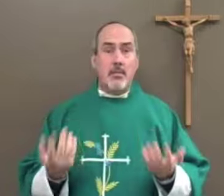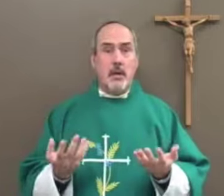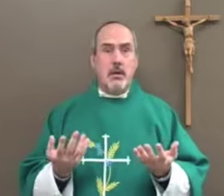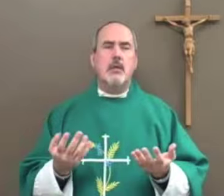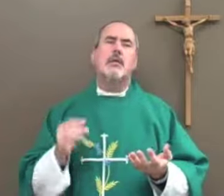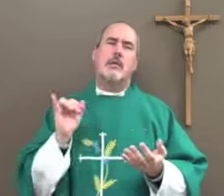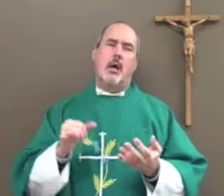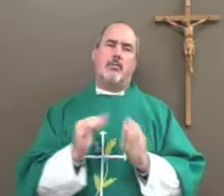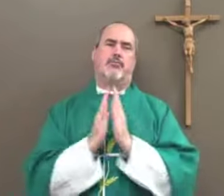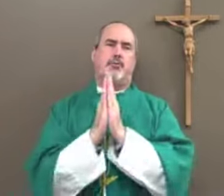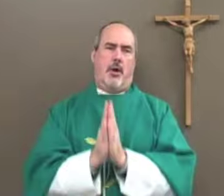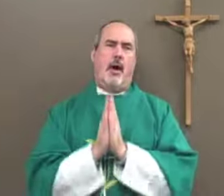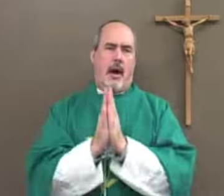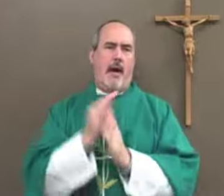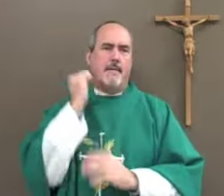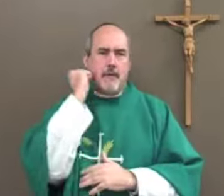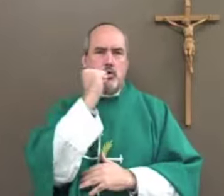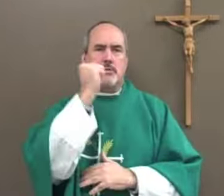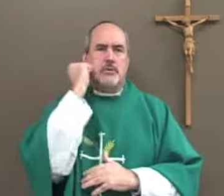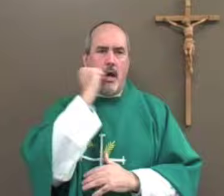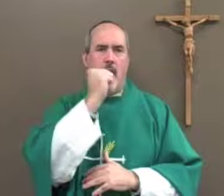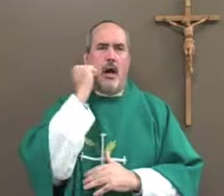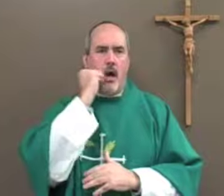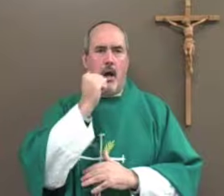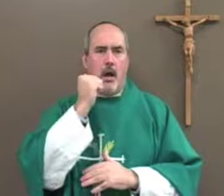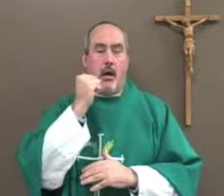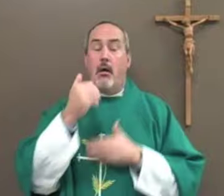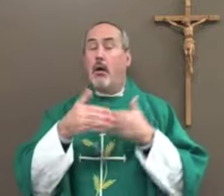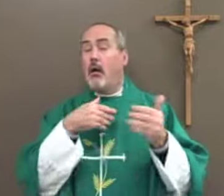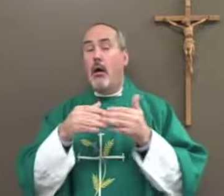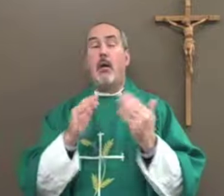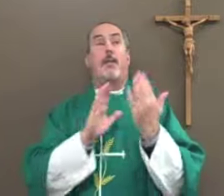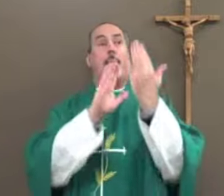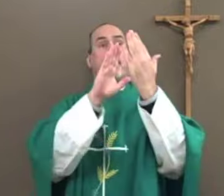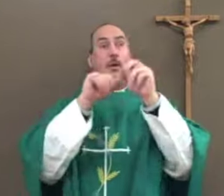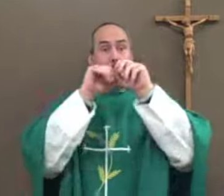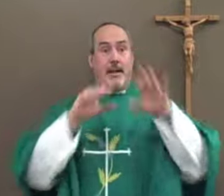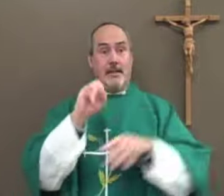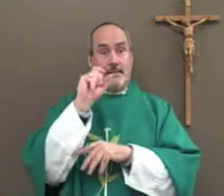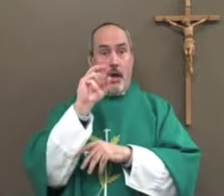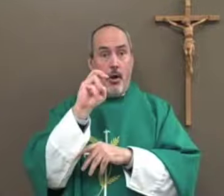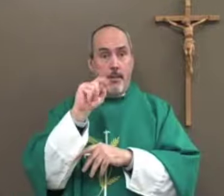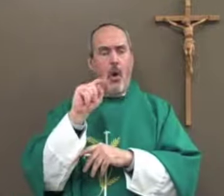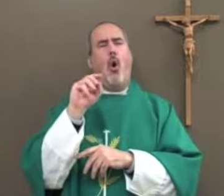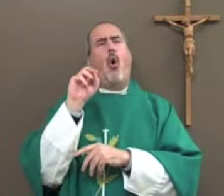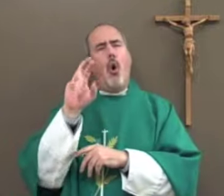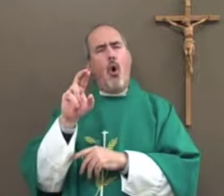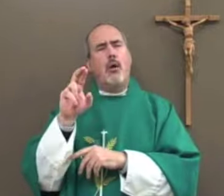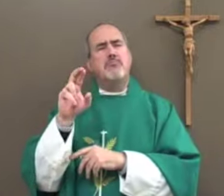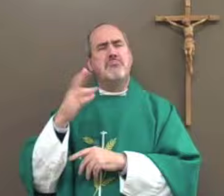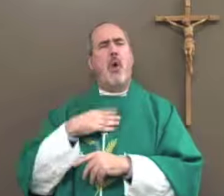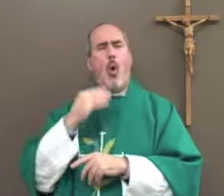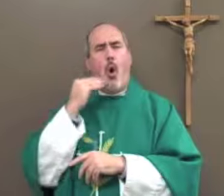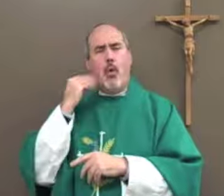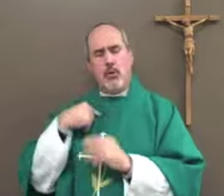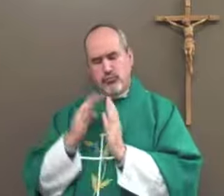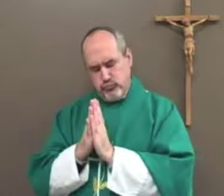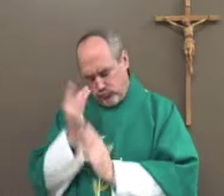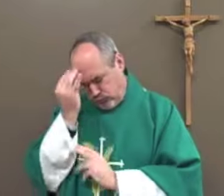And the next thing that really helped me was that I prayed every day, whether I was in front of the sacrament or